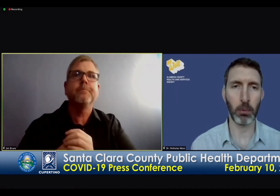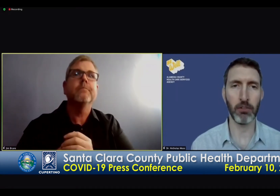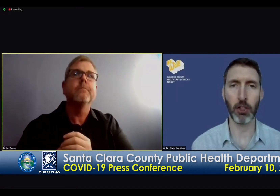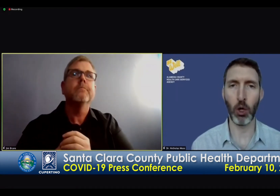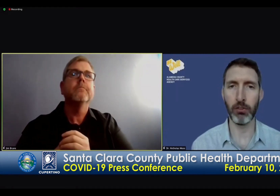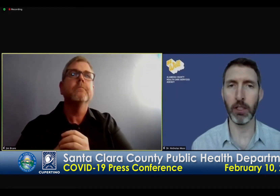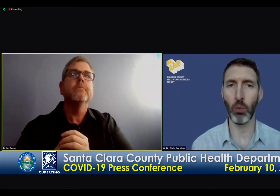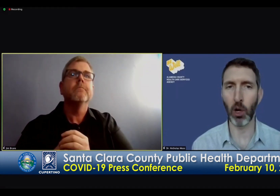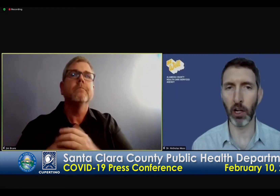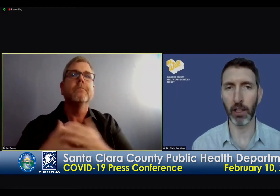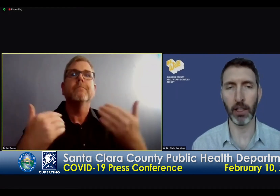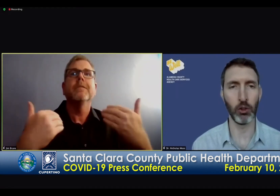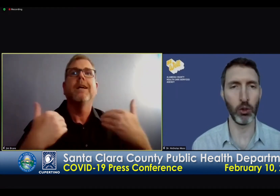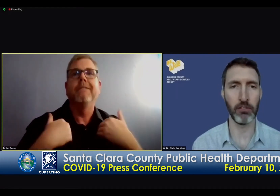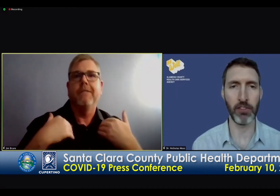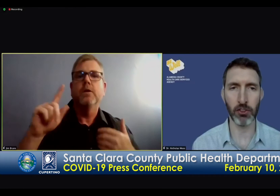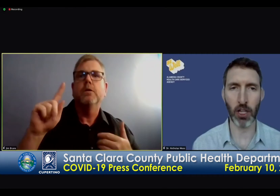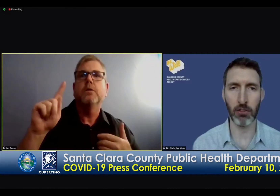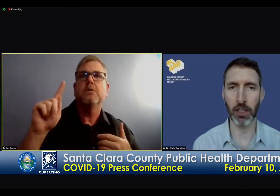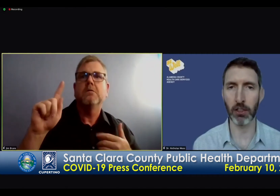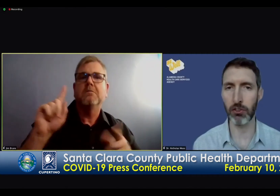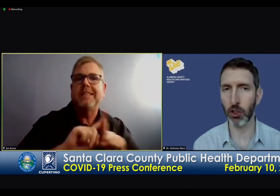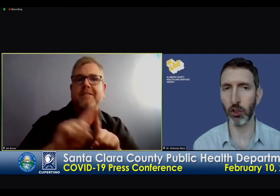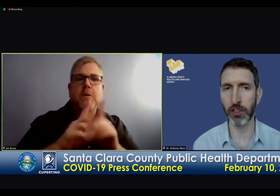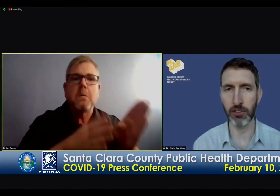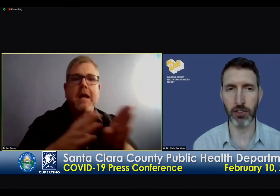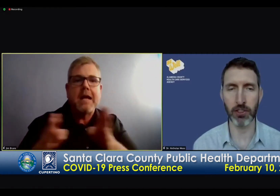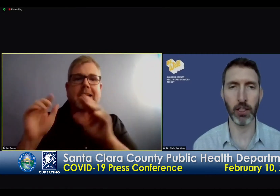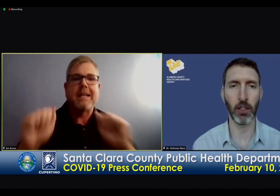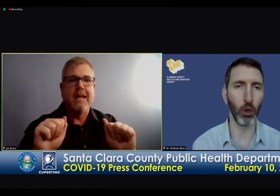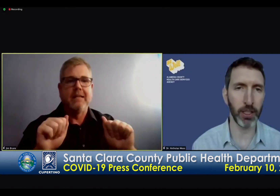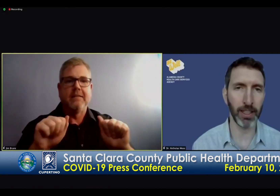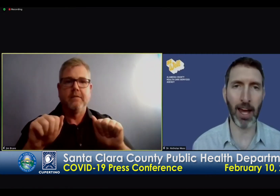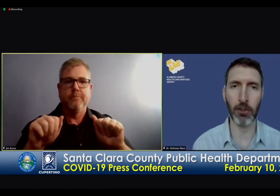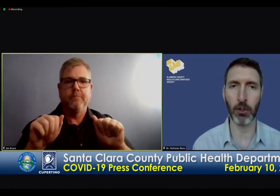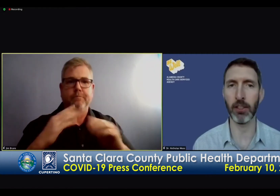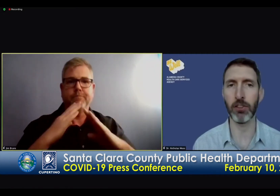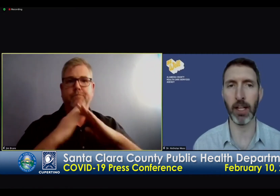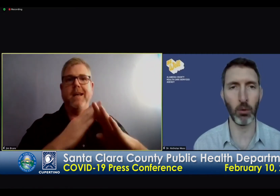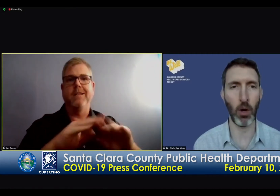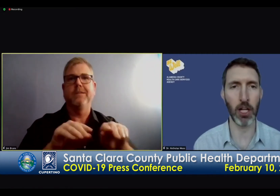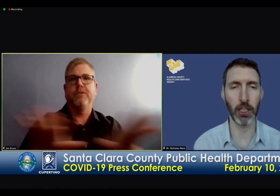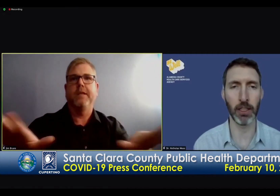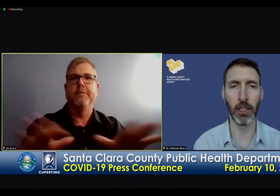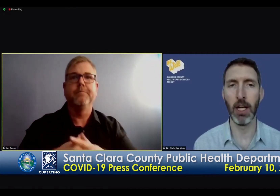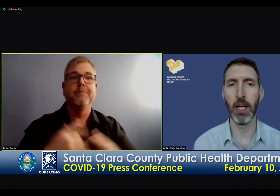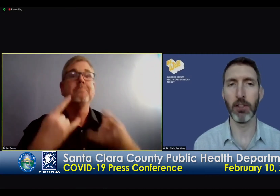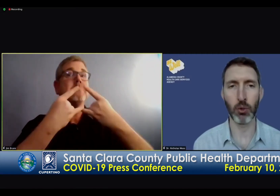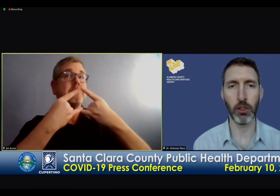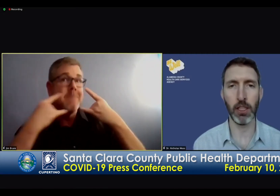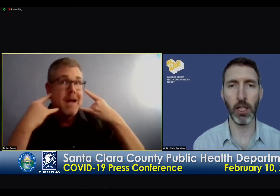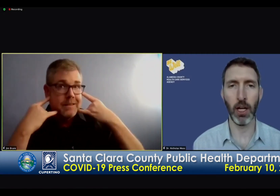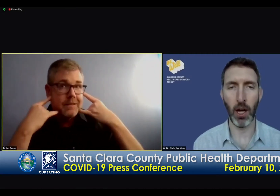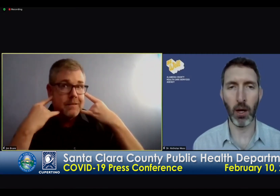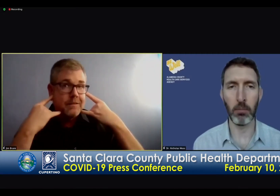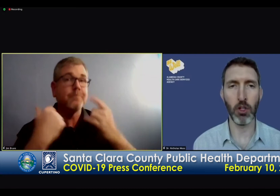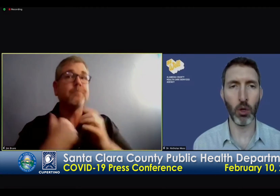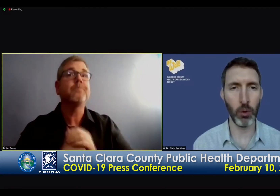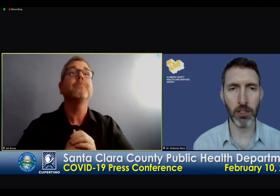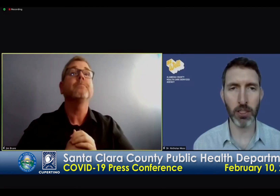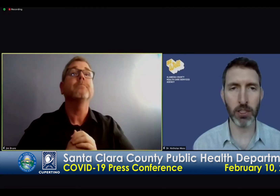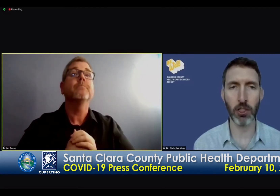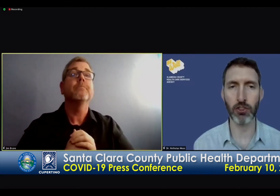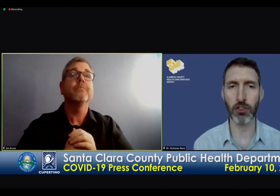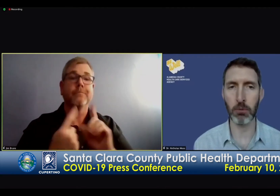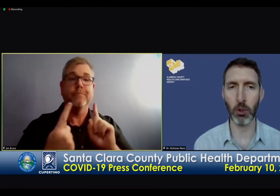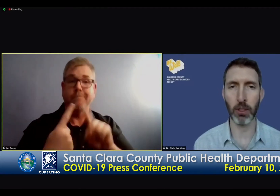spread of COVID work, including face coverings, physical distancing, avoiding gatherings, hand washing. There's really no